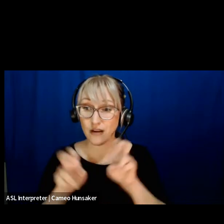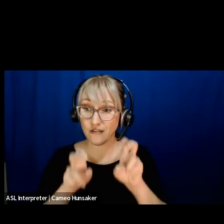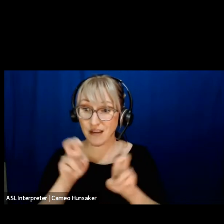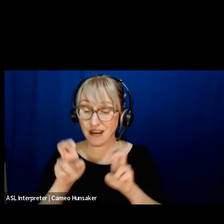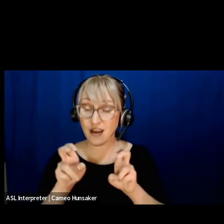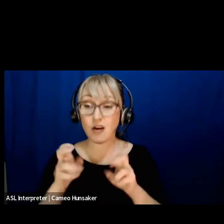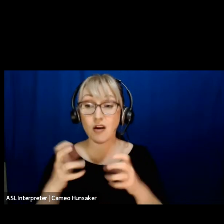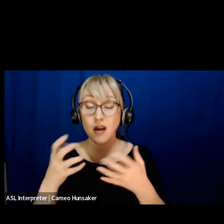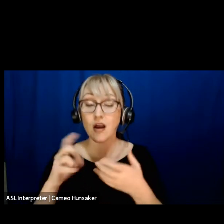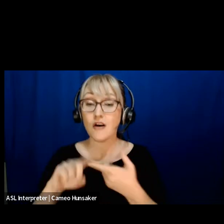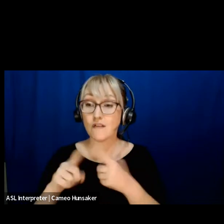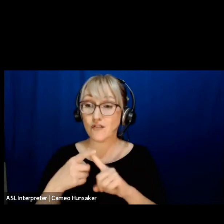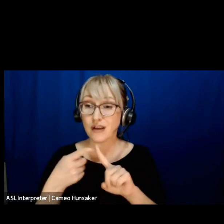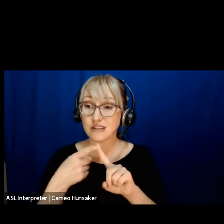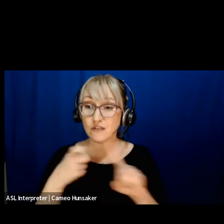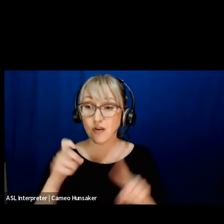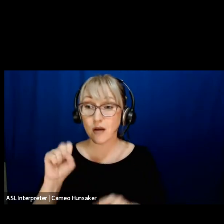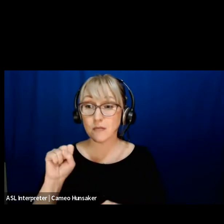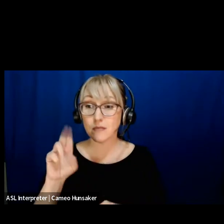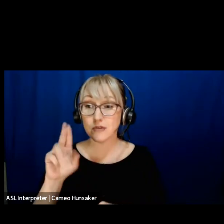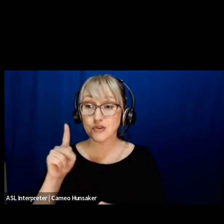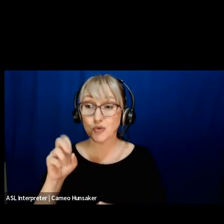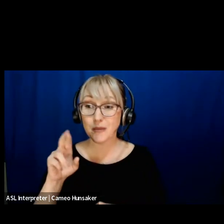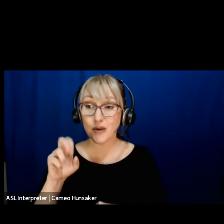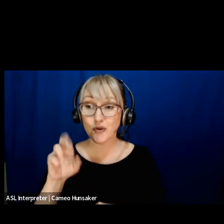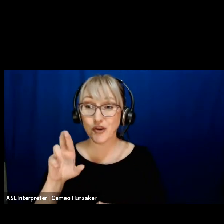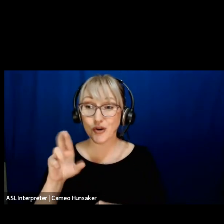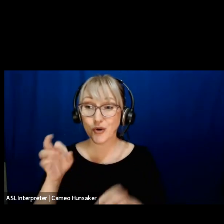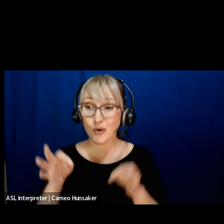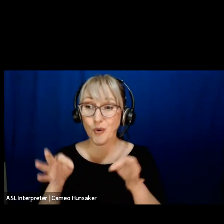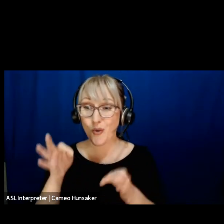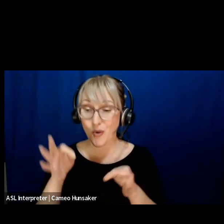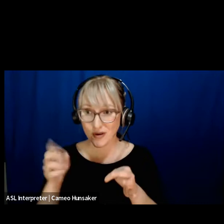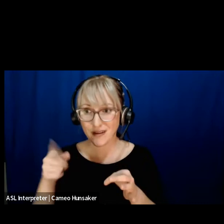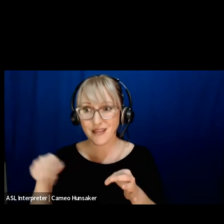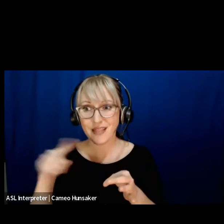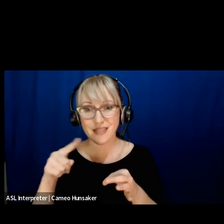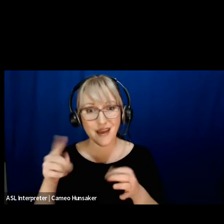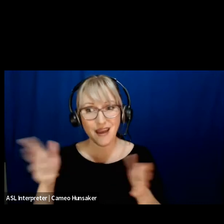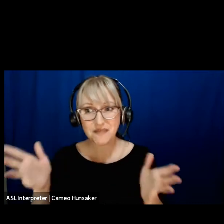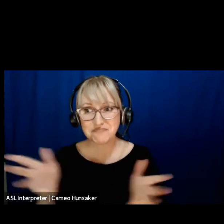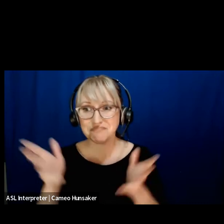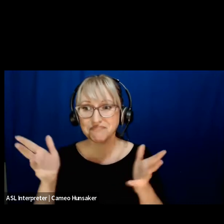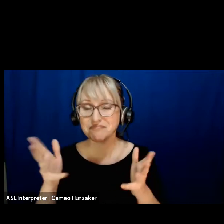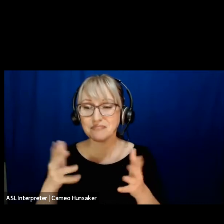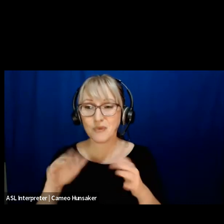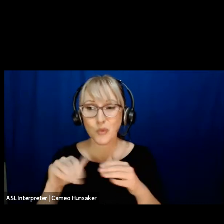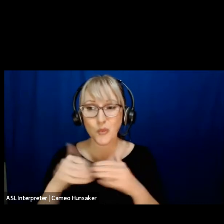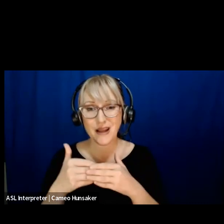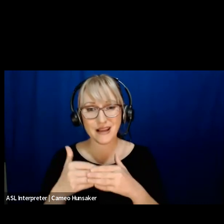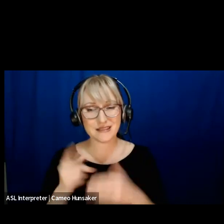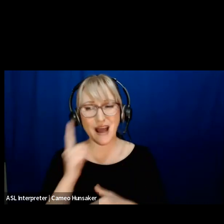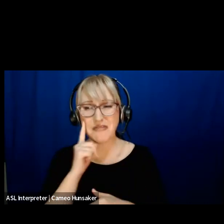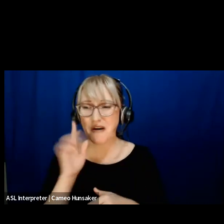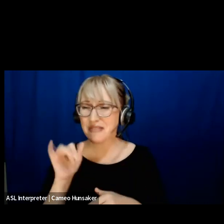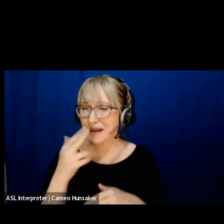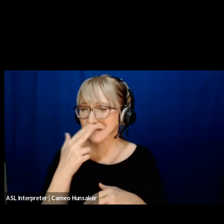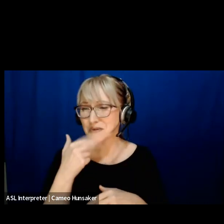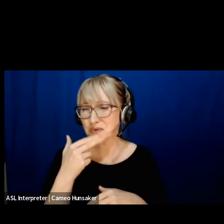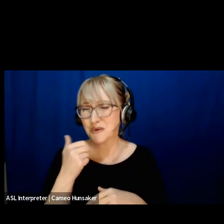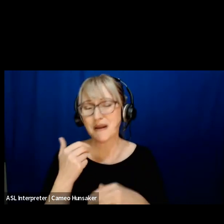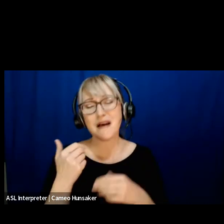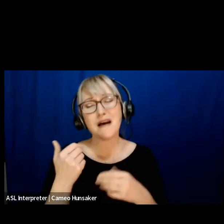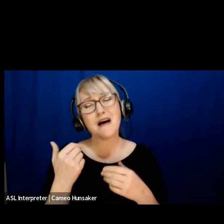Court were officiating weddings. And we thought, oh, this would be cute. We'll have a few people come in and get married at